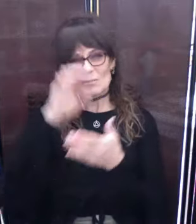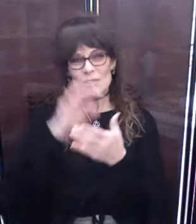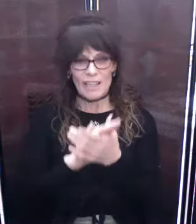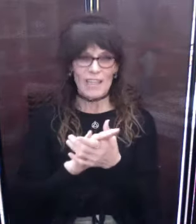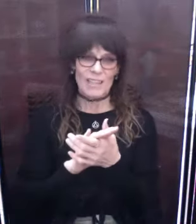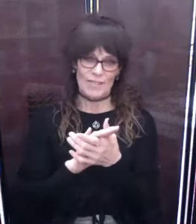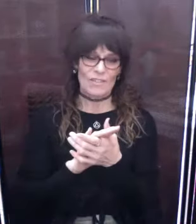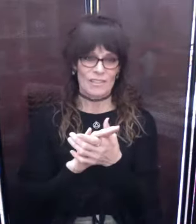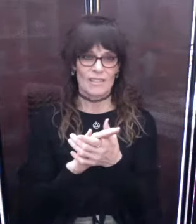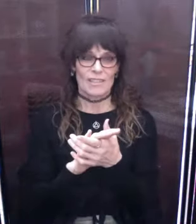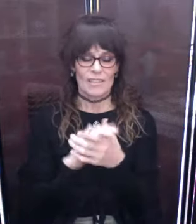what uh,